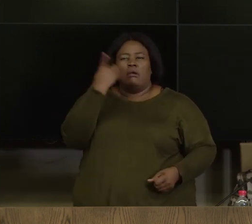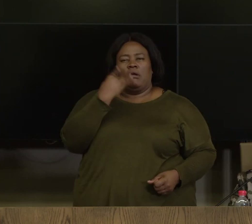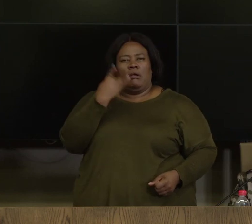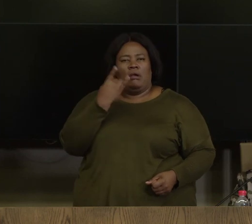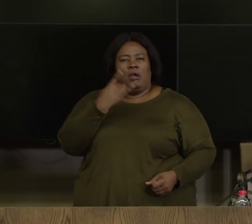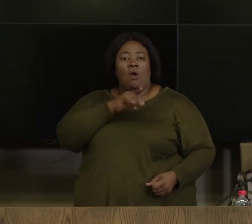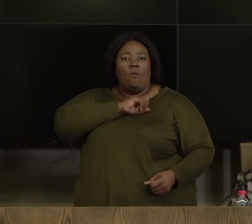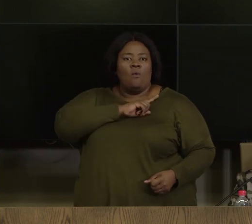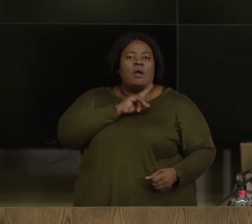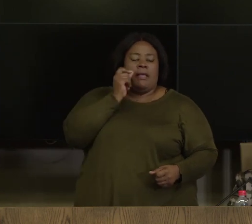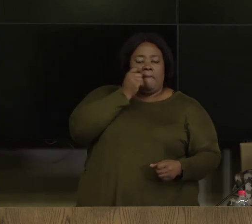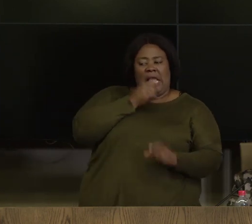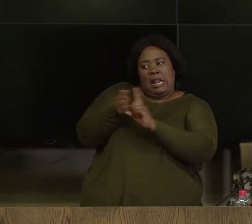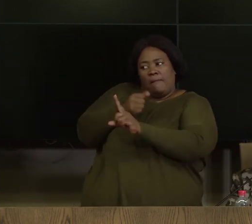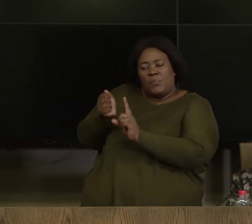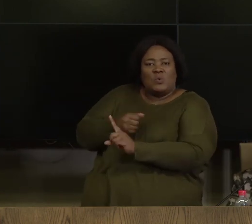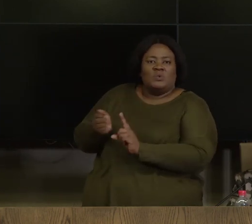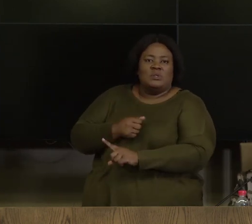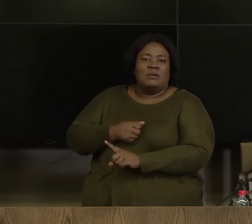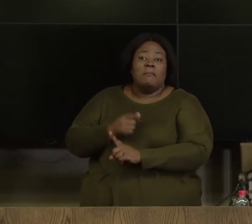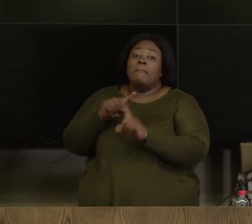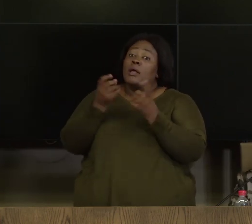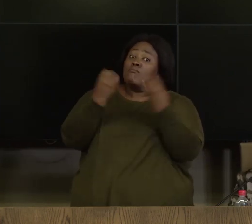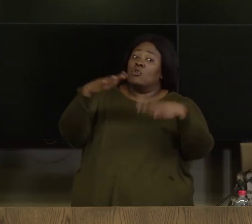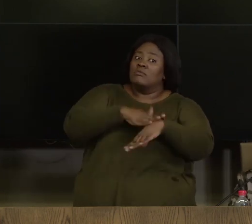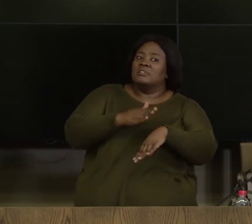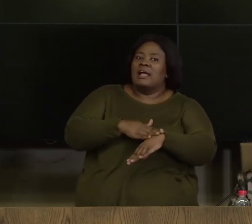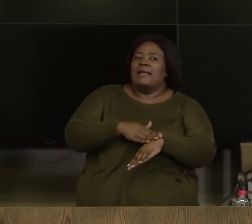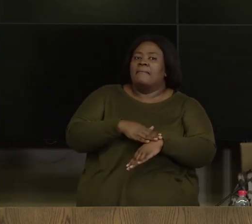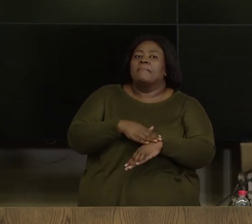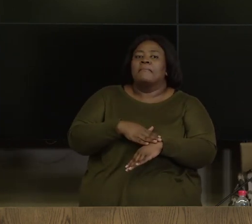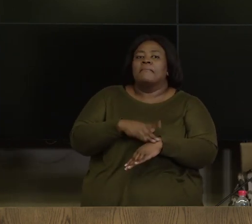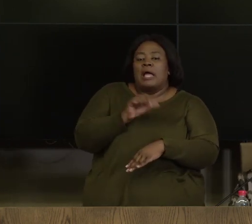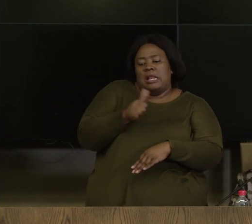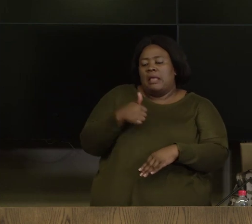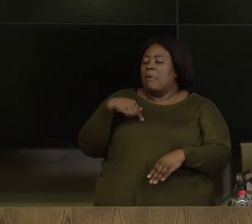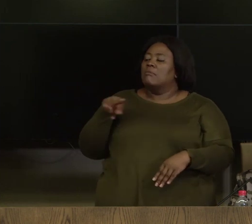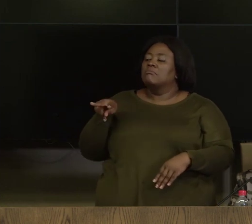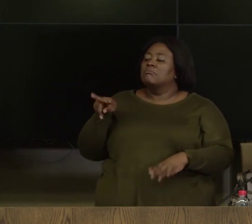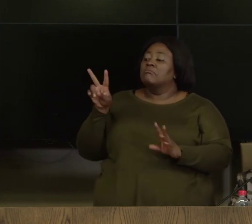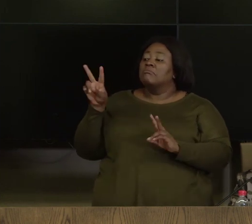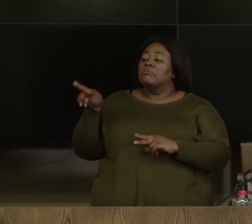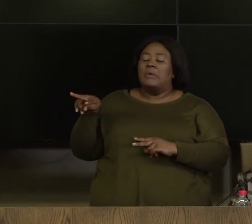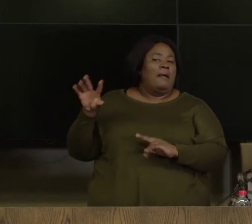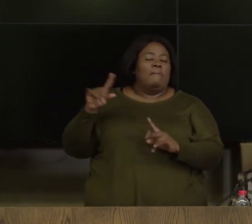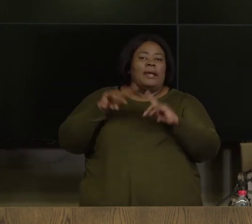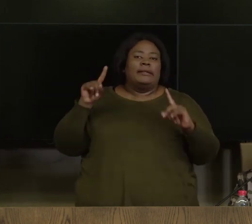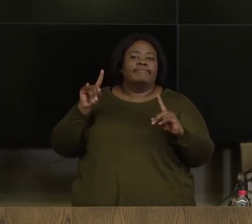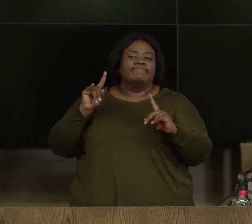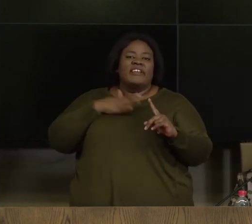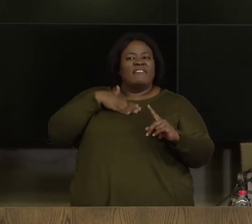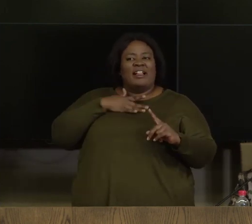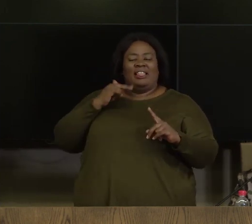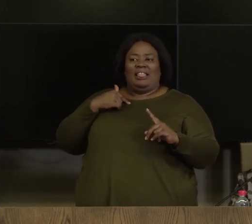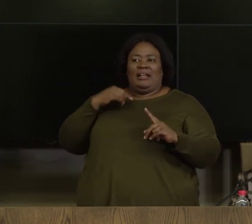Many a times ba thula fela ba re no, asi problem ya bona. Violence against women and children is a societal problem, and